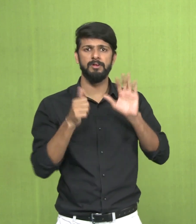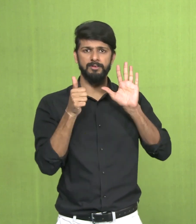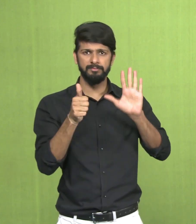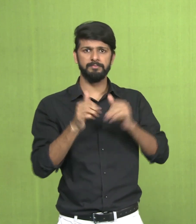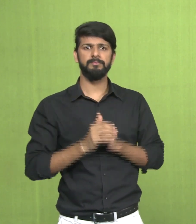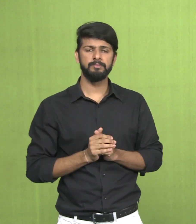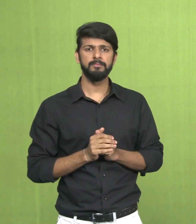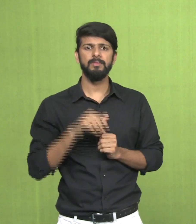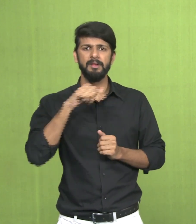Question number 6.